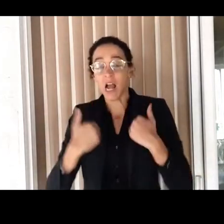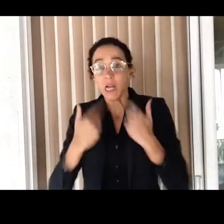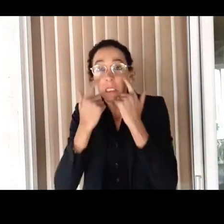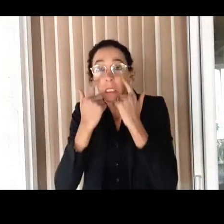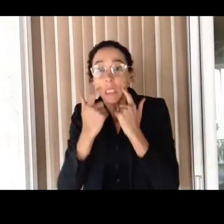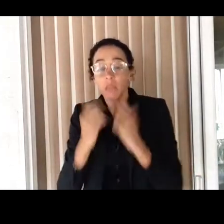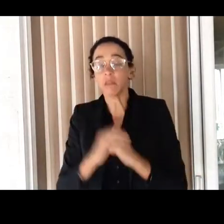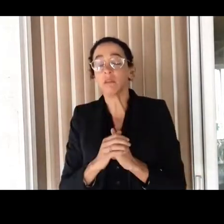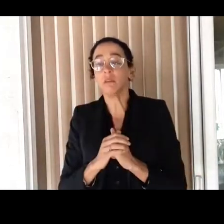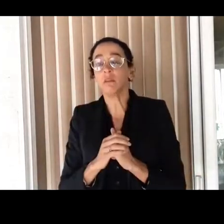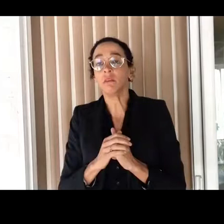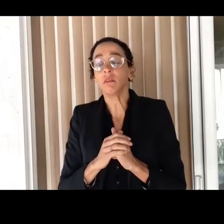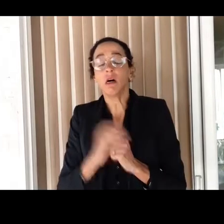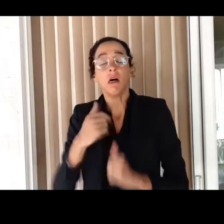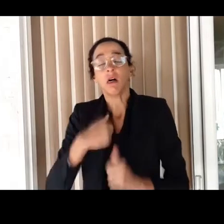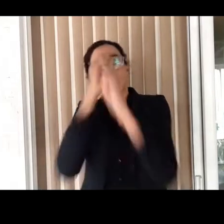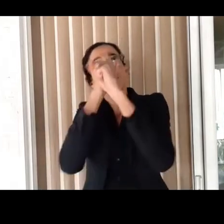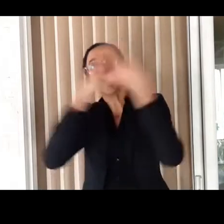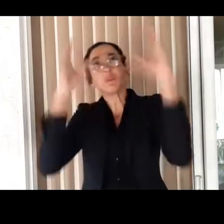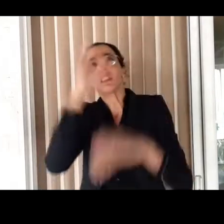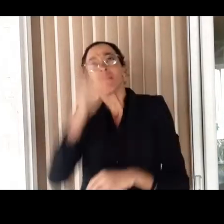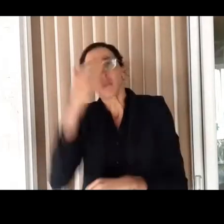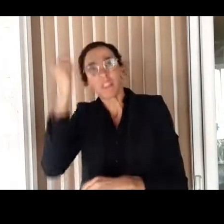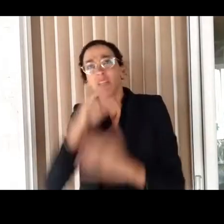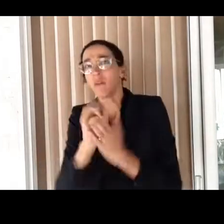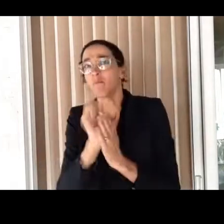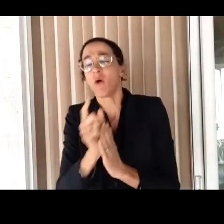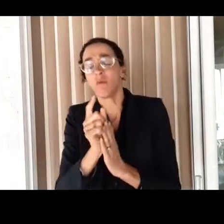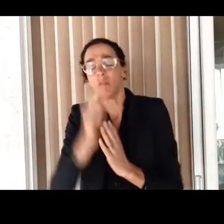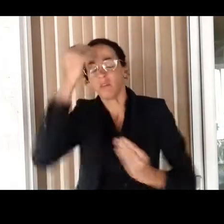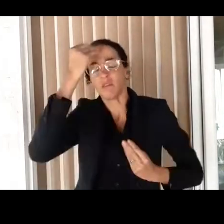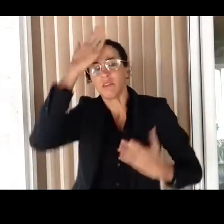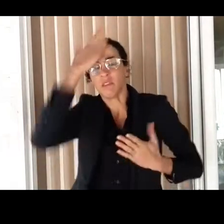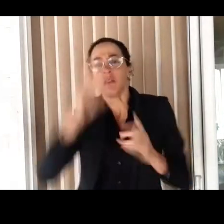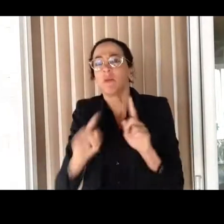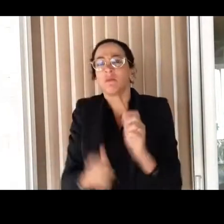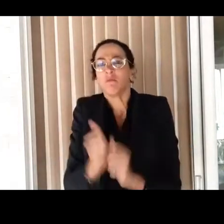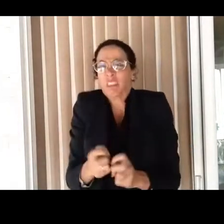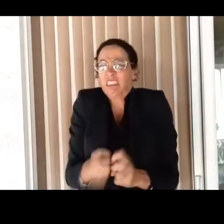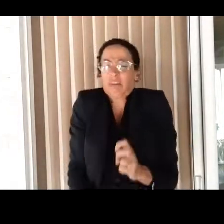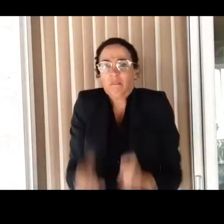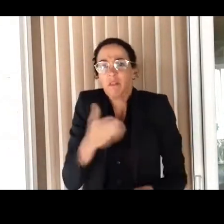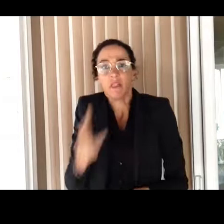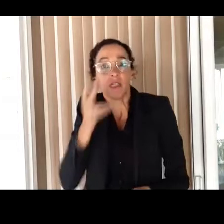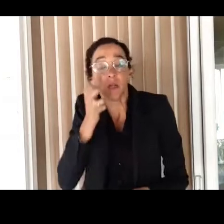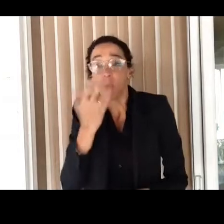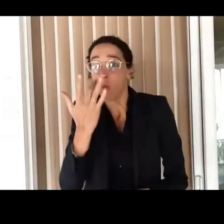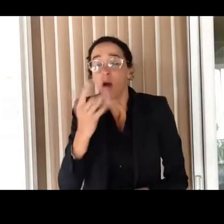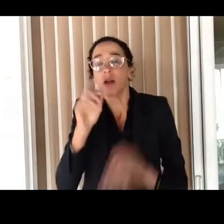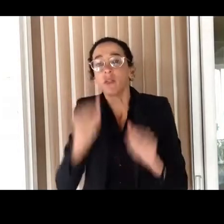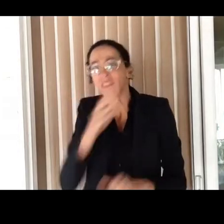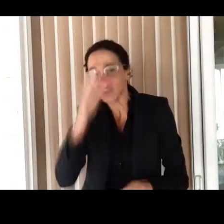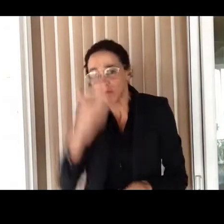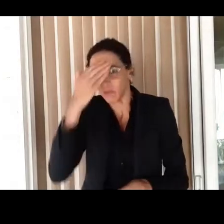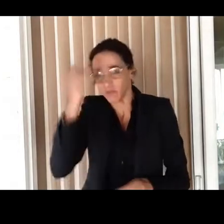I don't think I'll ever forget that moment, but that was definitely one of the hardest things to hear because I knew I could never forget you. Your